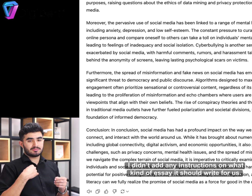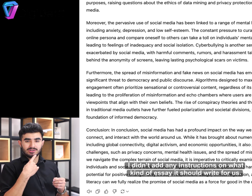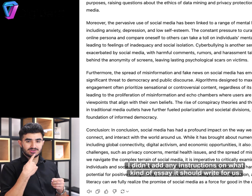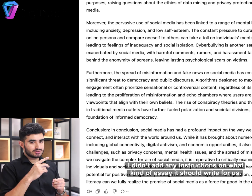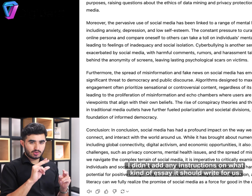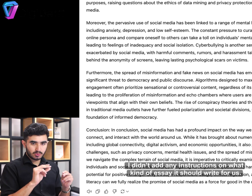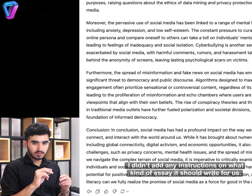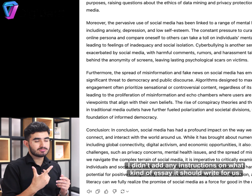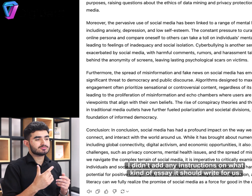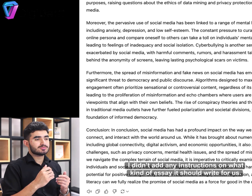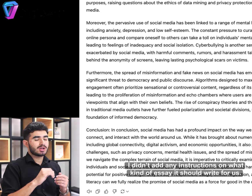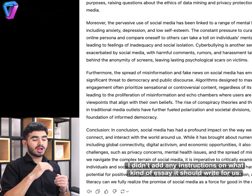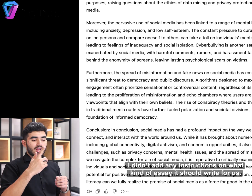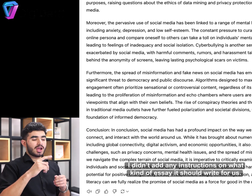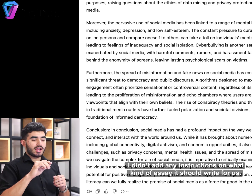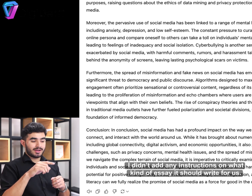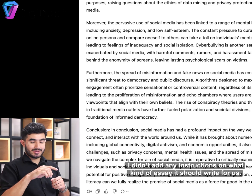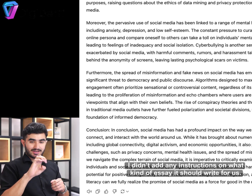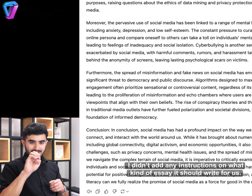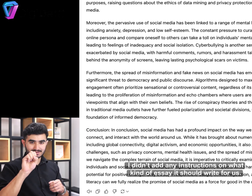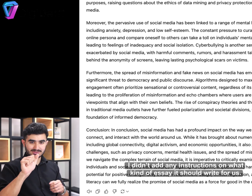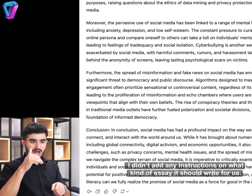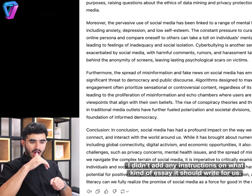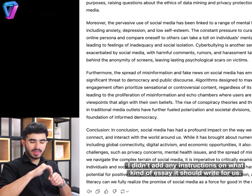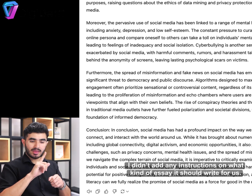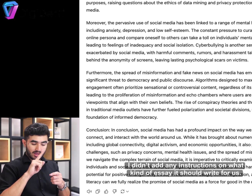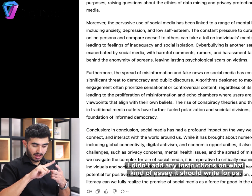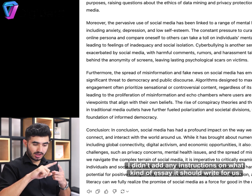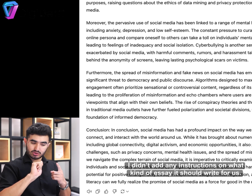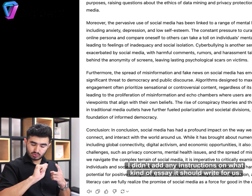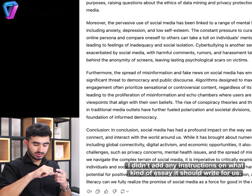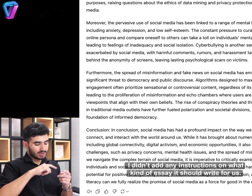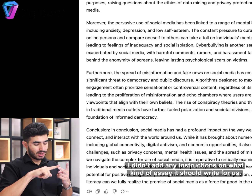I didn't add any instructions on what kind of essay it should write for us.